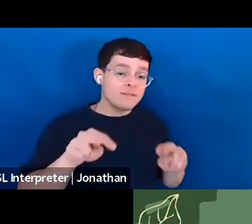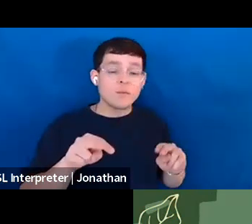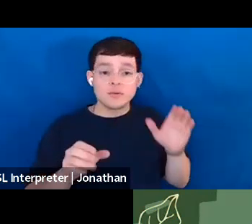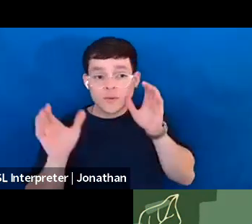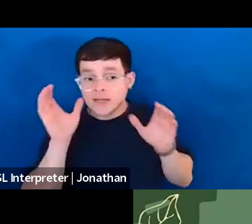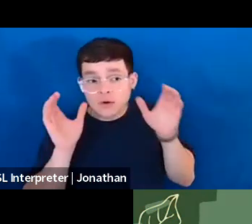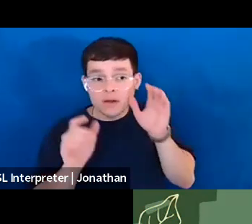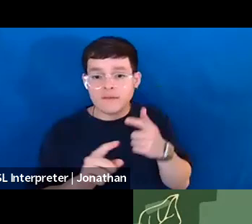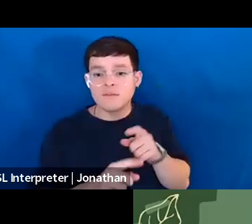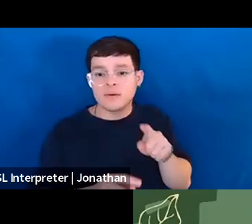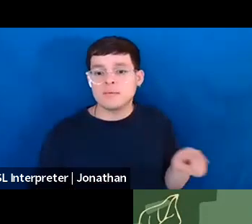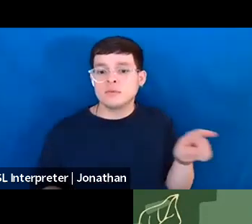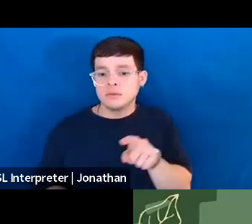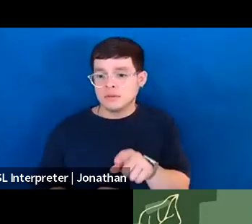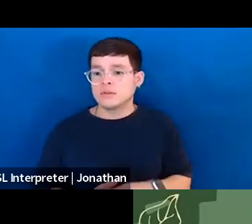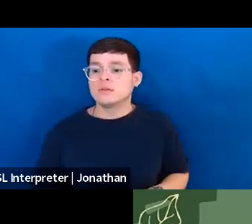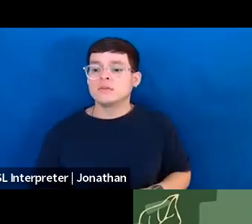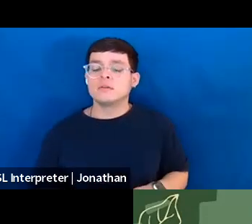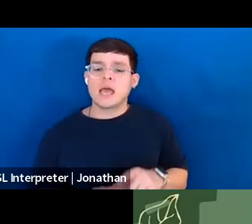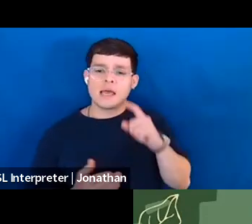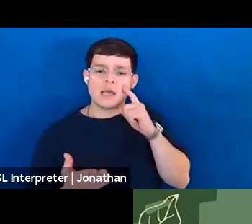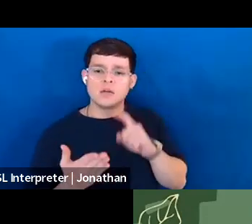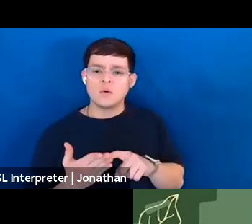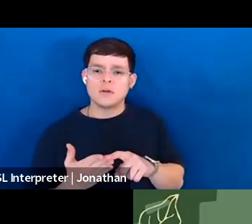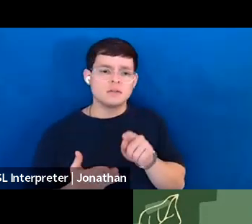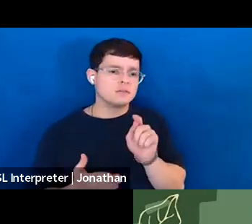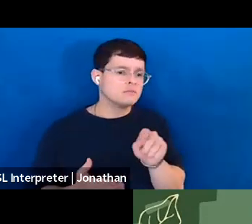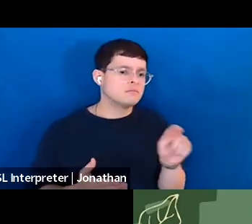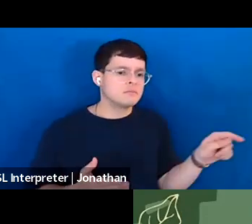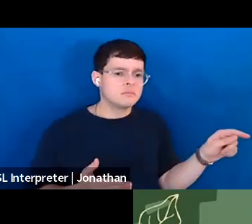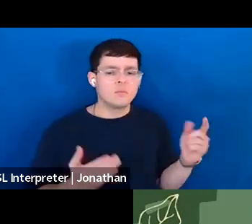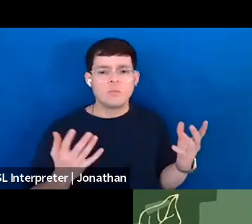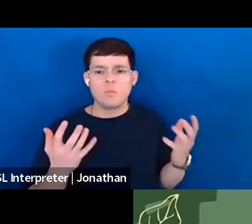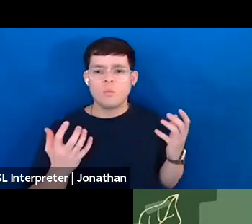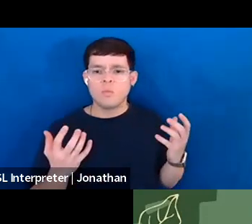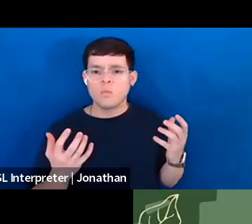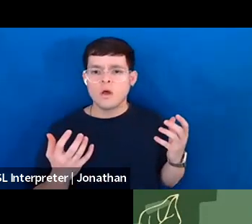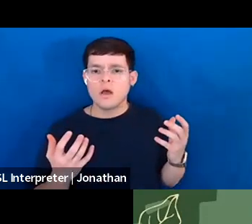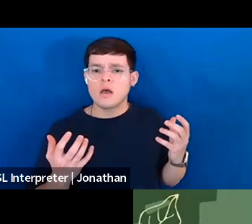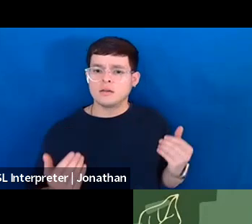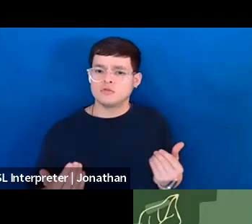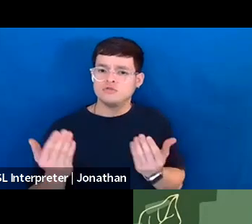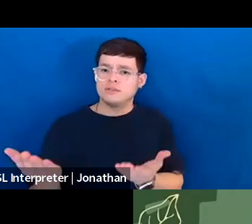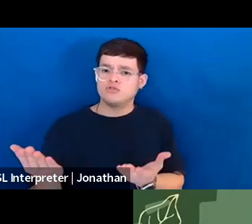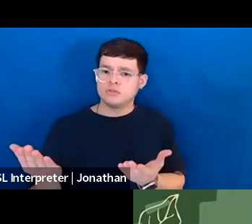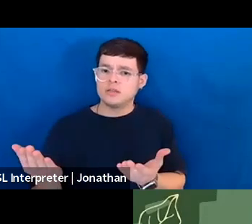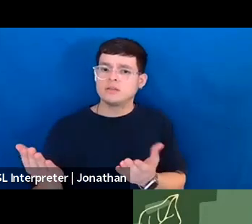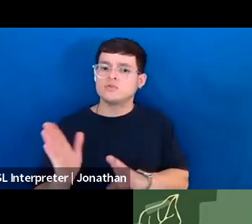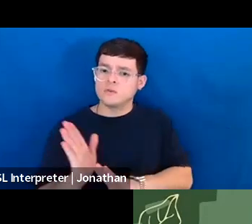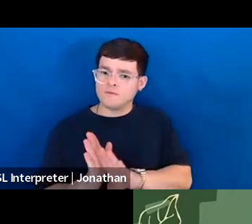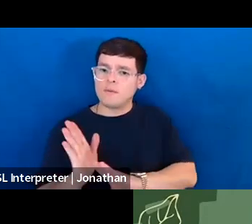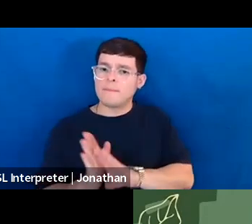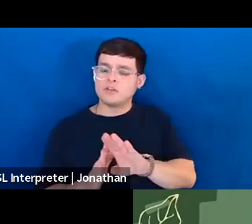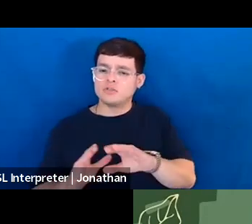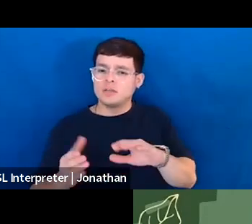all. I noticed that there were some of you who wanted to suggest the formation of communities of practice